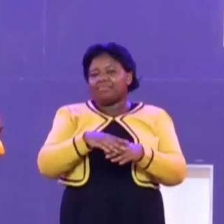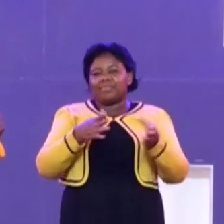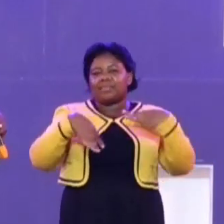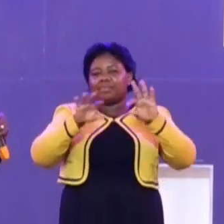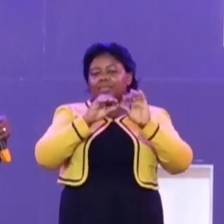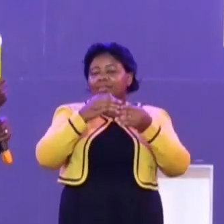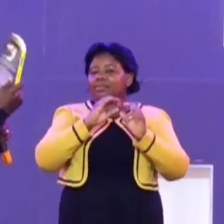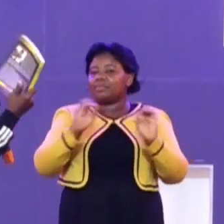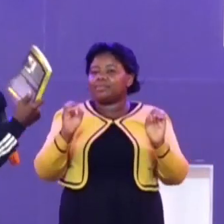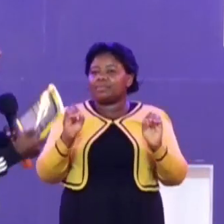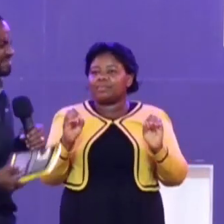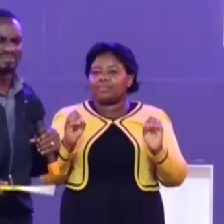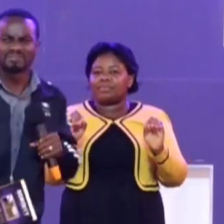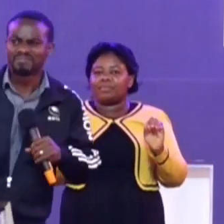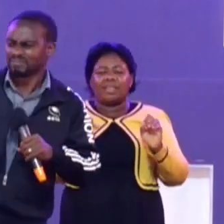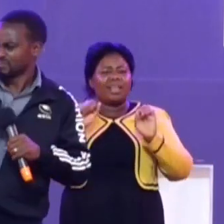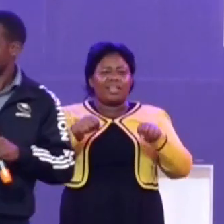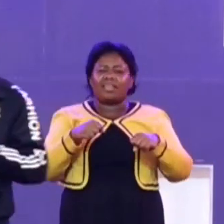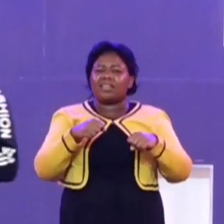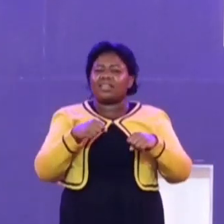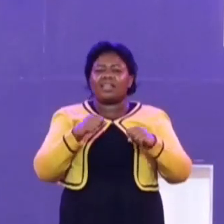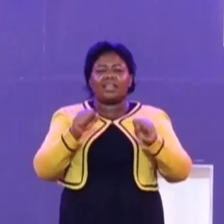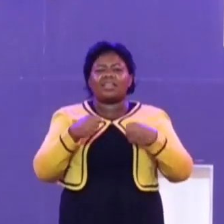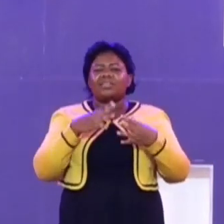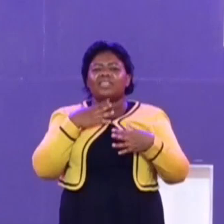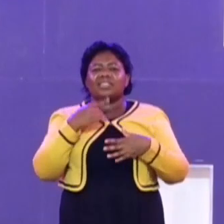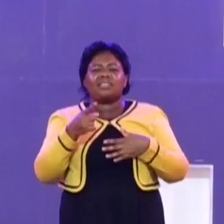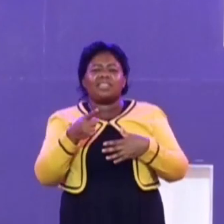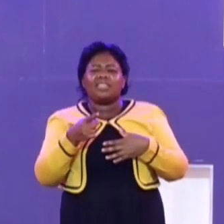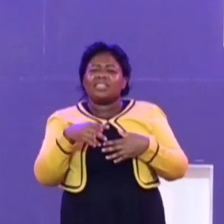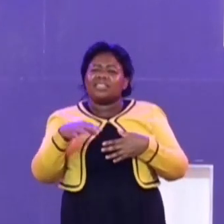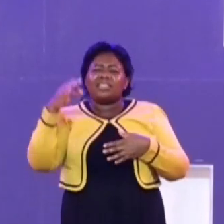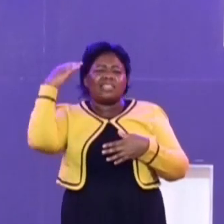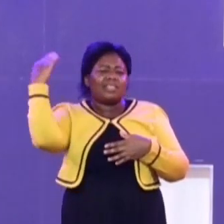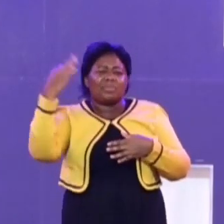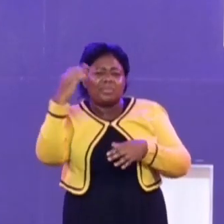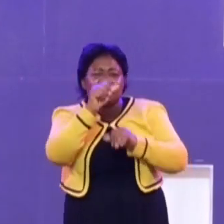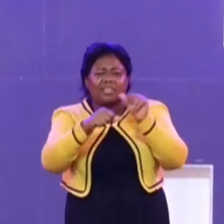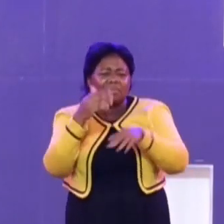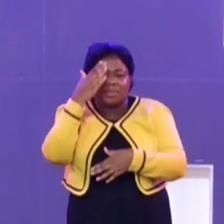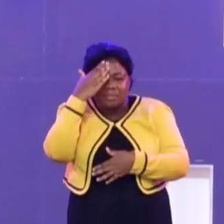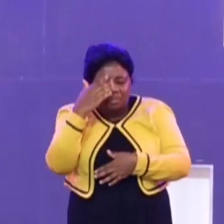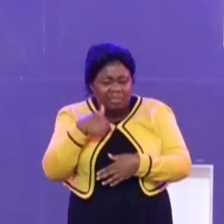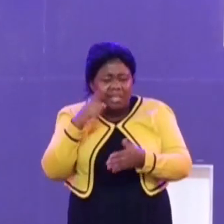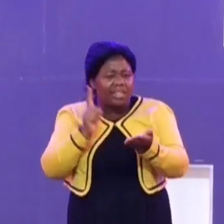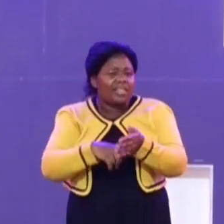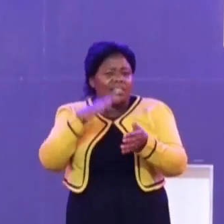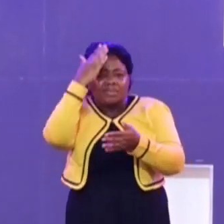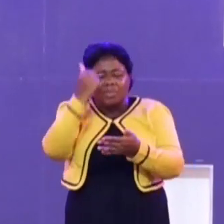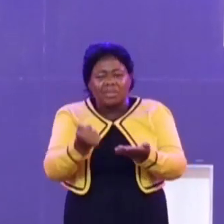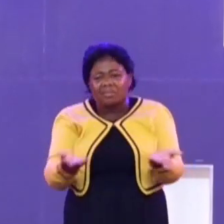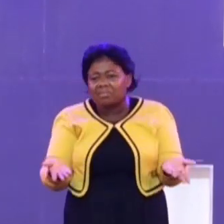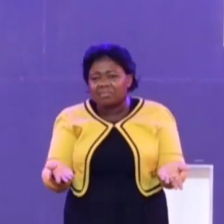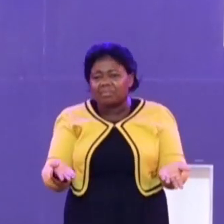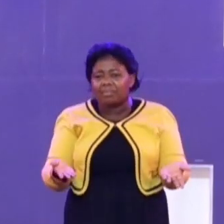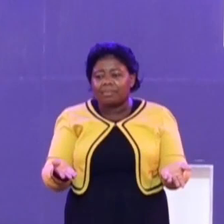I don't need to do that. Seta aga kolecho. Inajiri yobu eto waziri, duwa chinjifuna. Me, the ghost of humility, why do I even